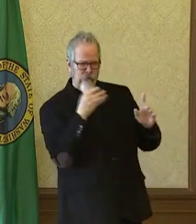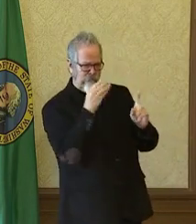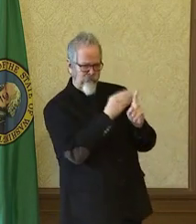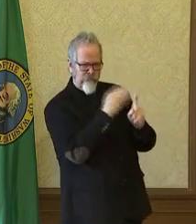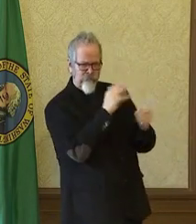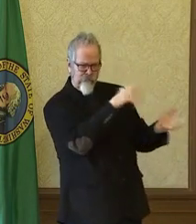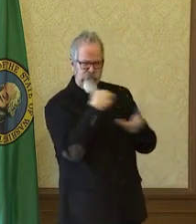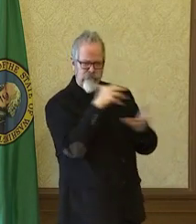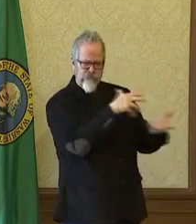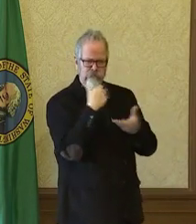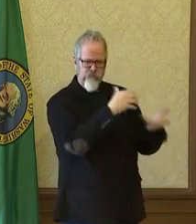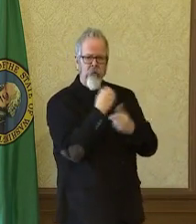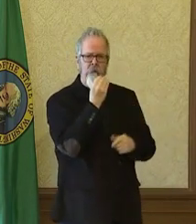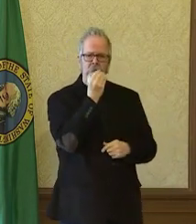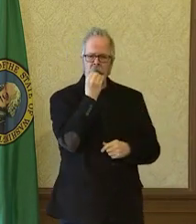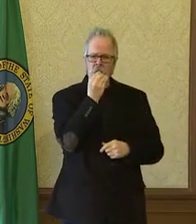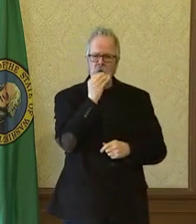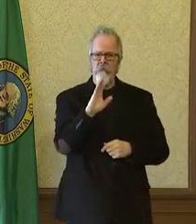www.wafoodfund.org. That's